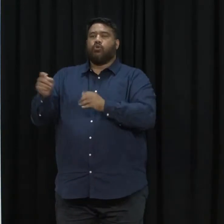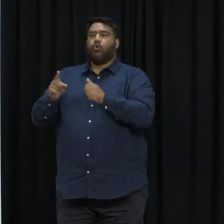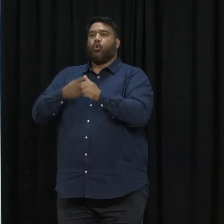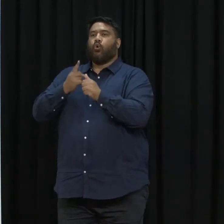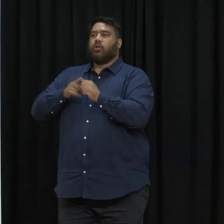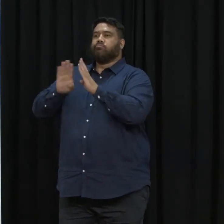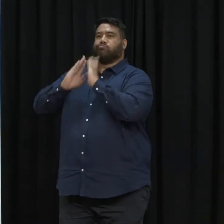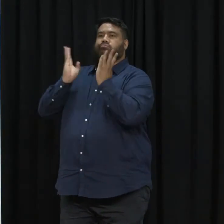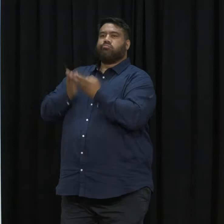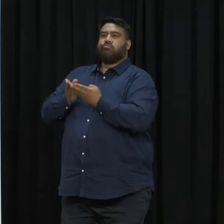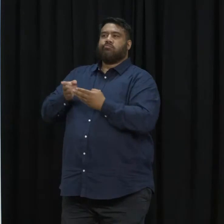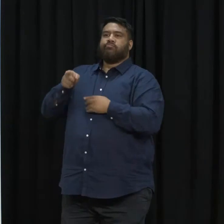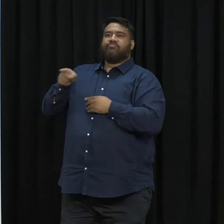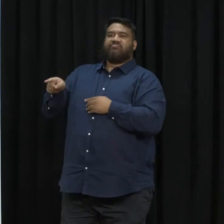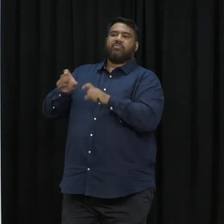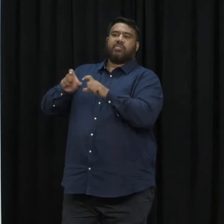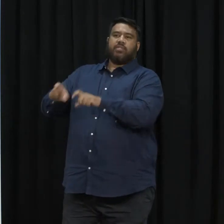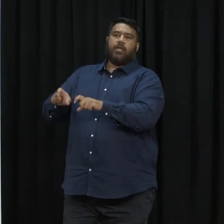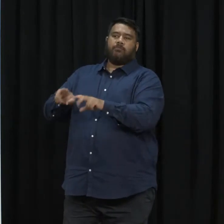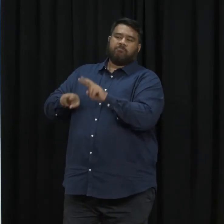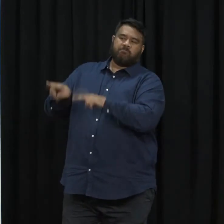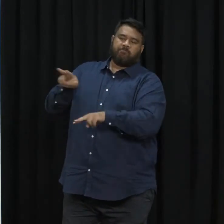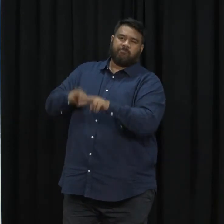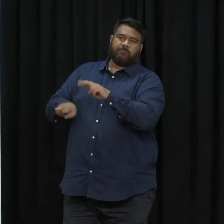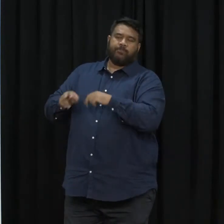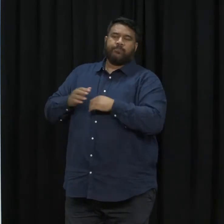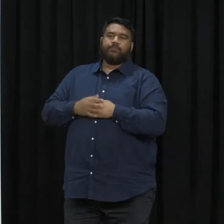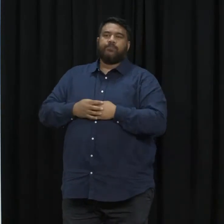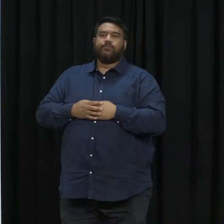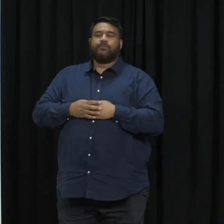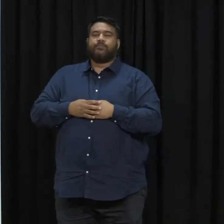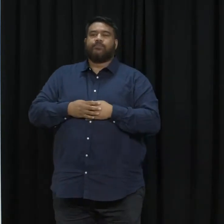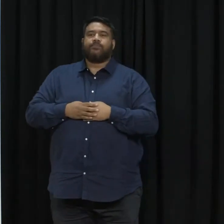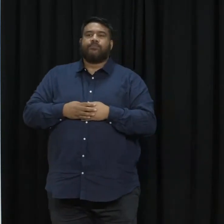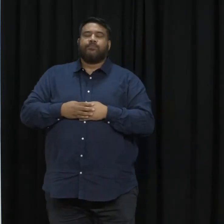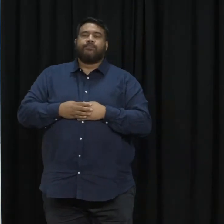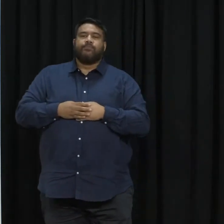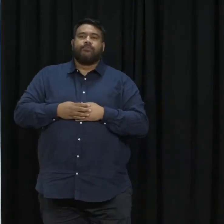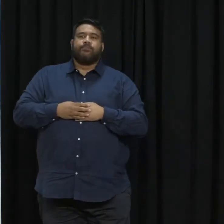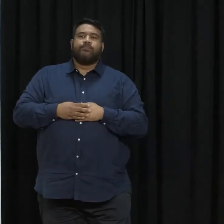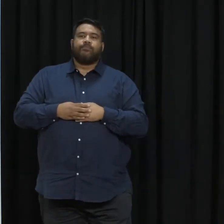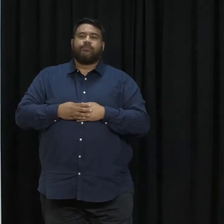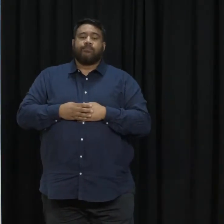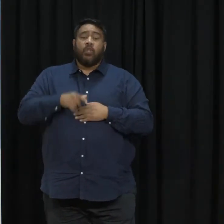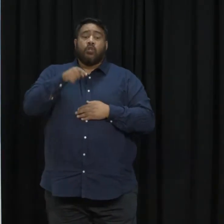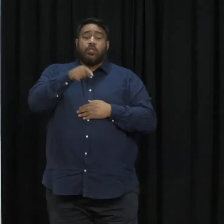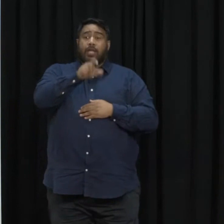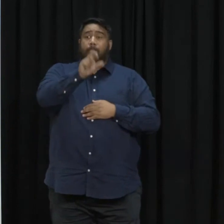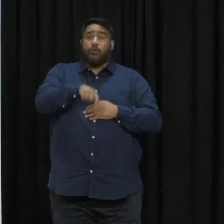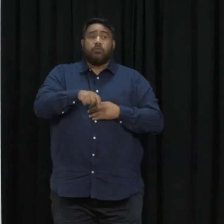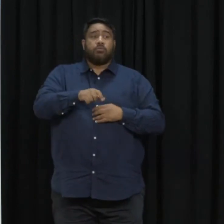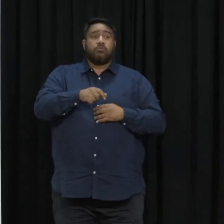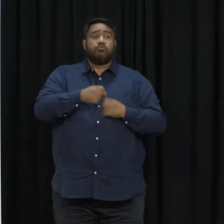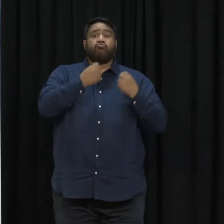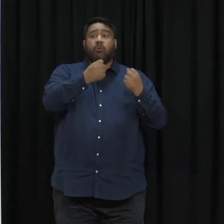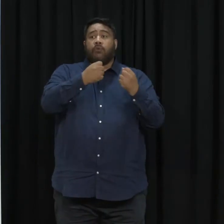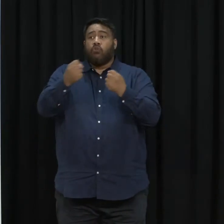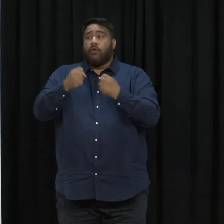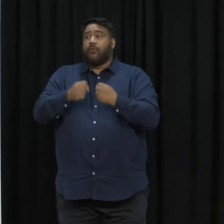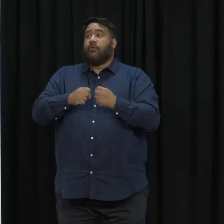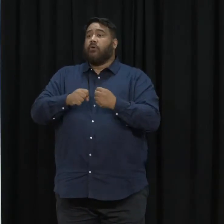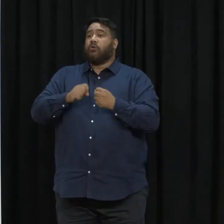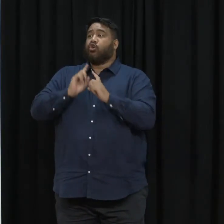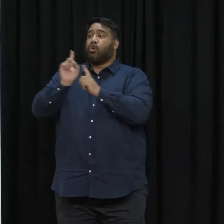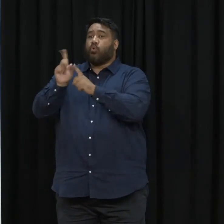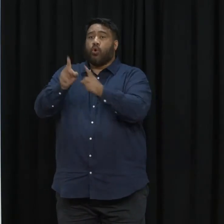quarantine facility for observation. The dates and times of potential exposure events are on the Ministry's website at the Locations